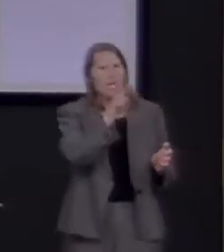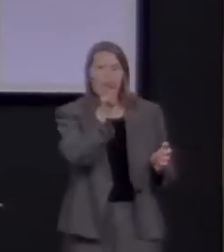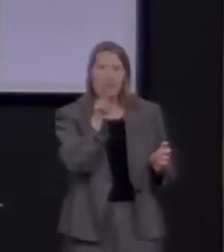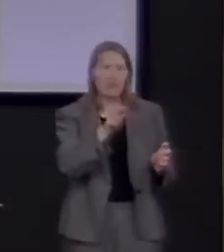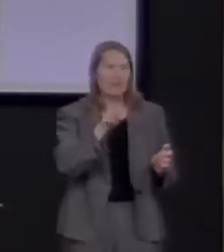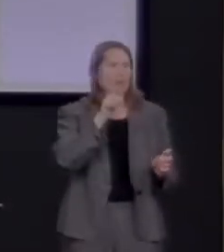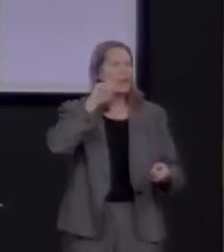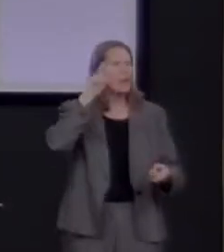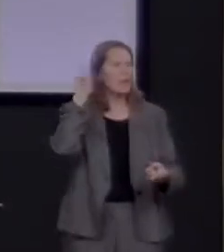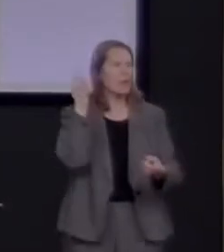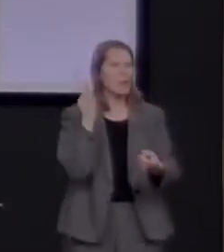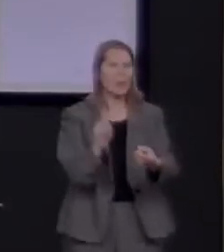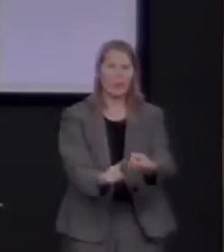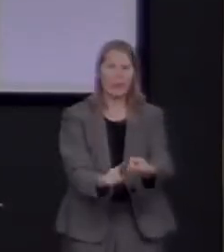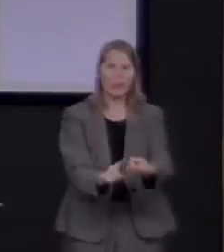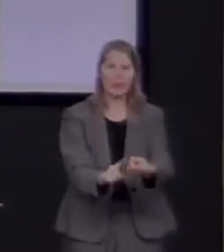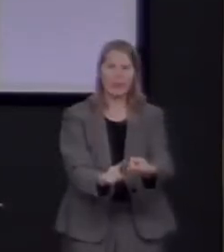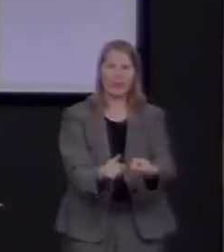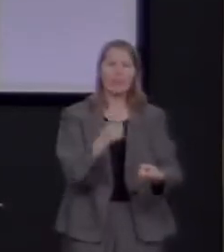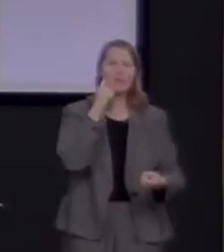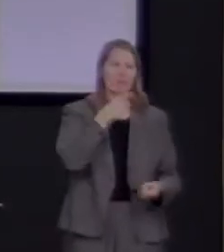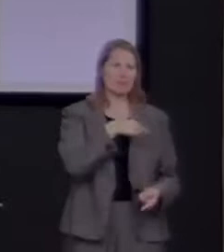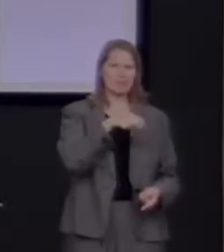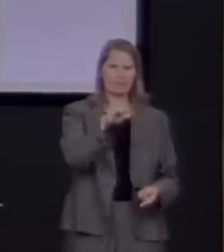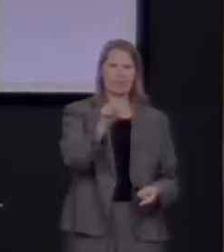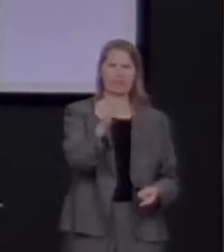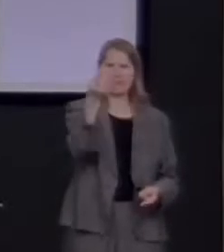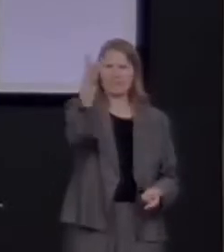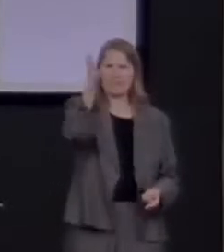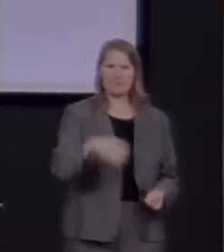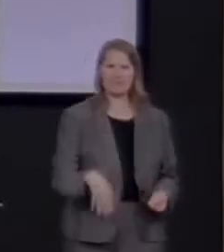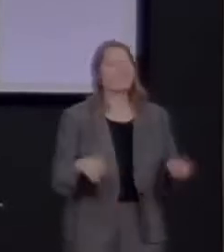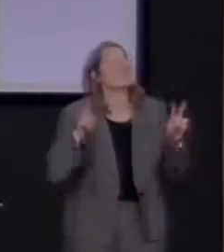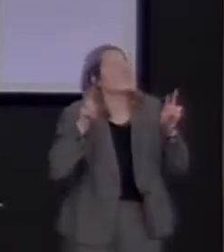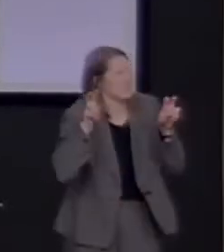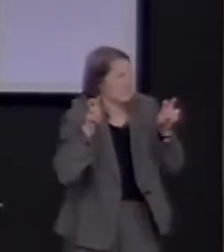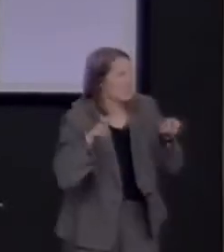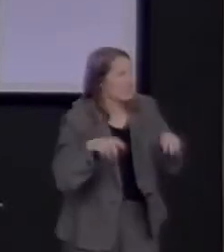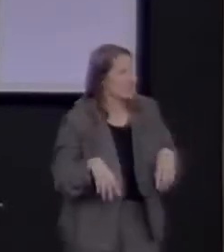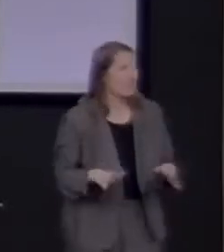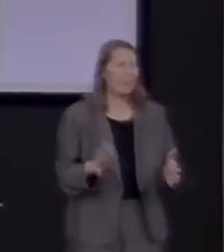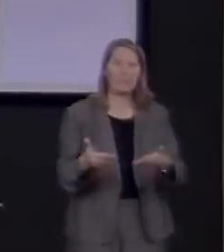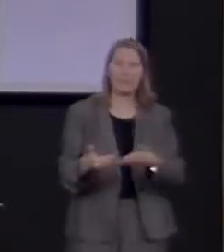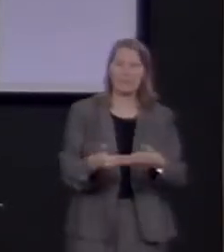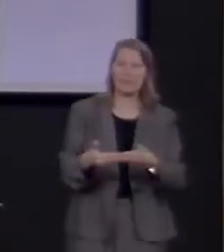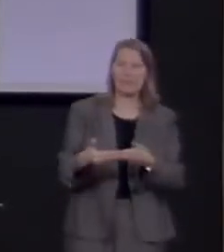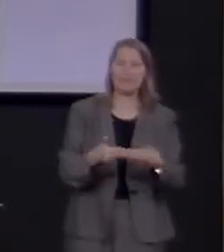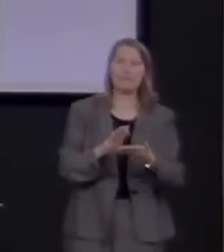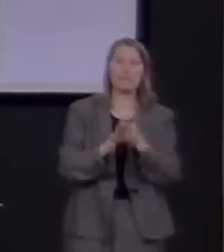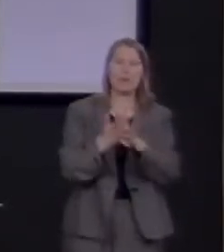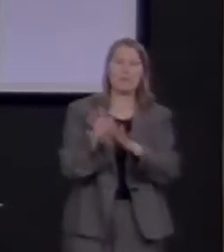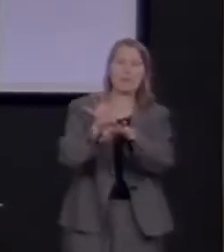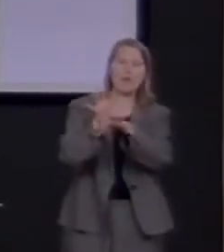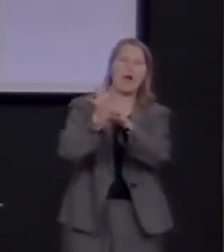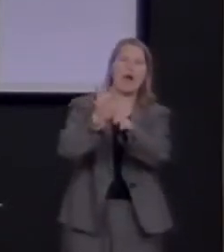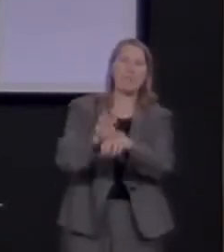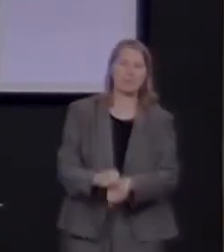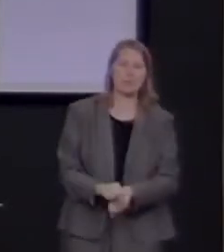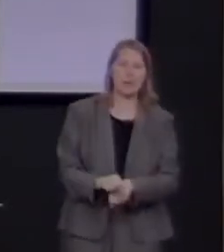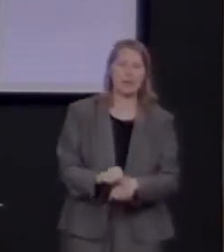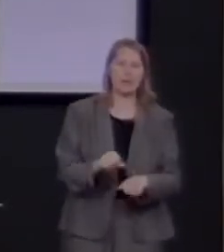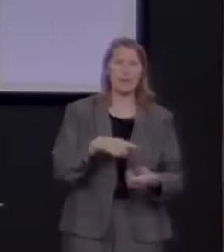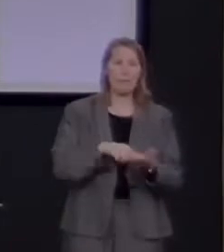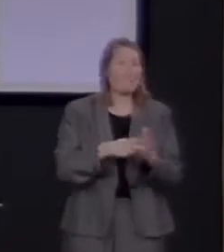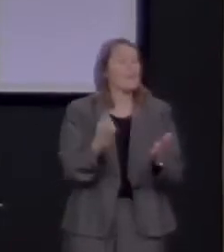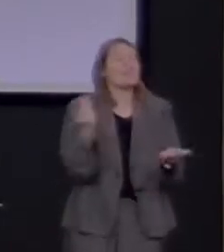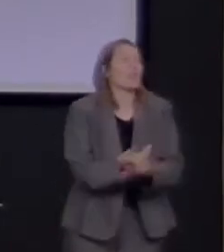that display, will decrease. The technical term for this is the infant will become habituated to the display of